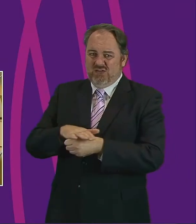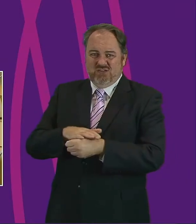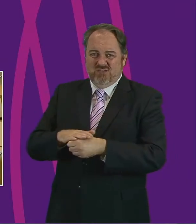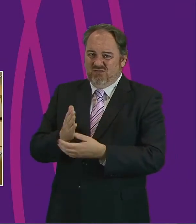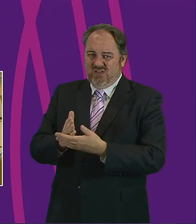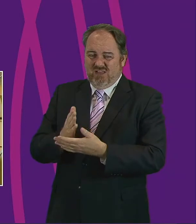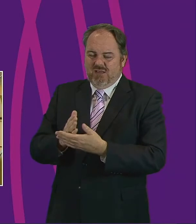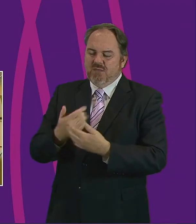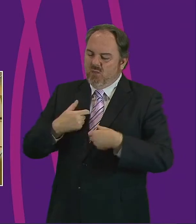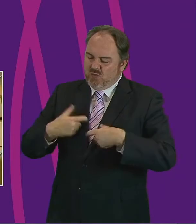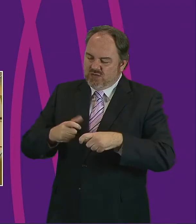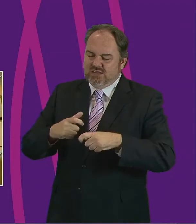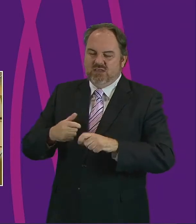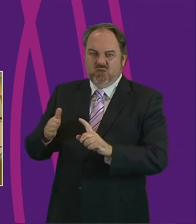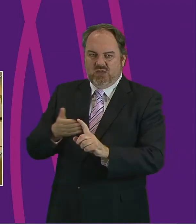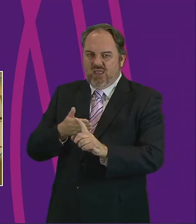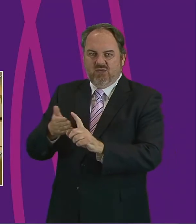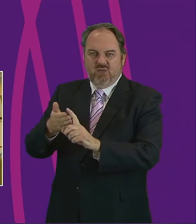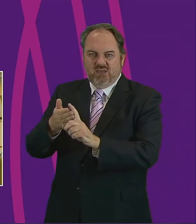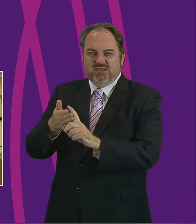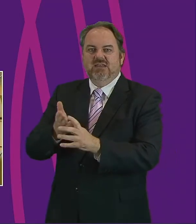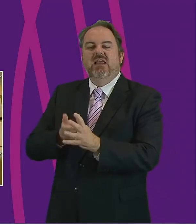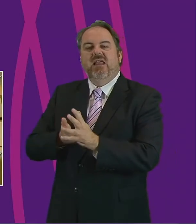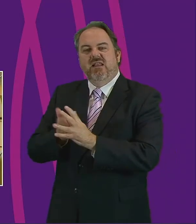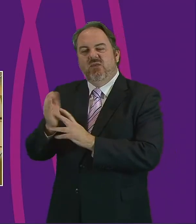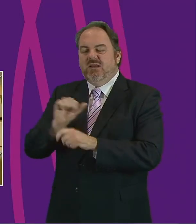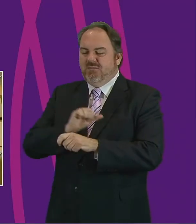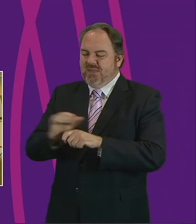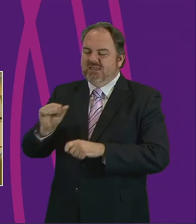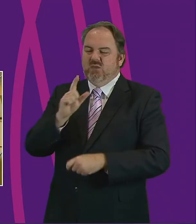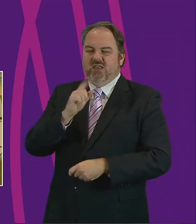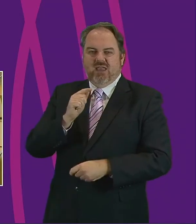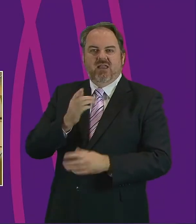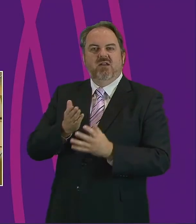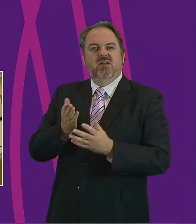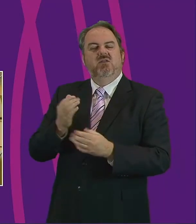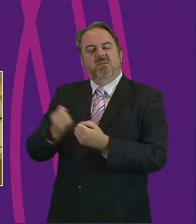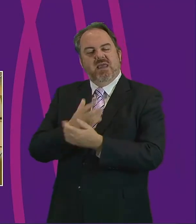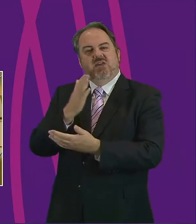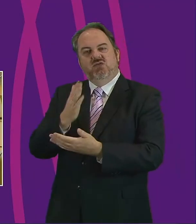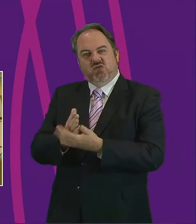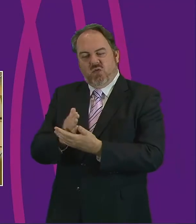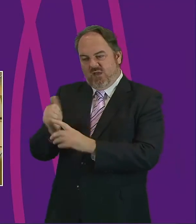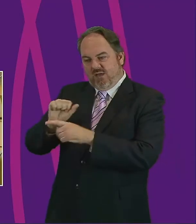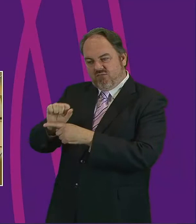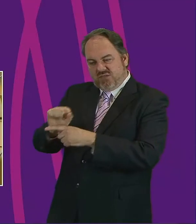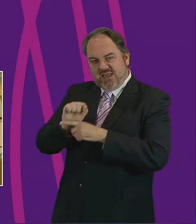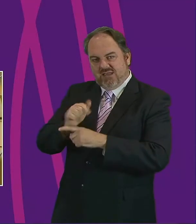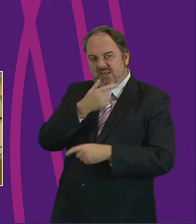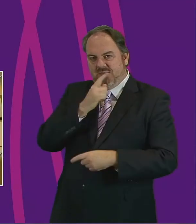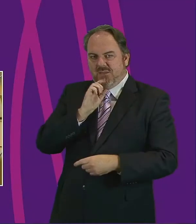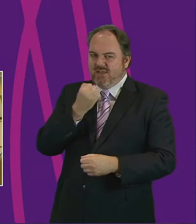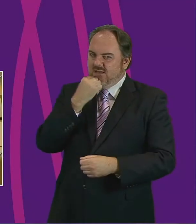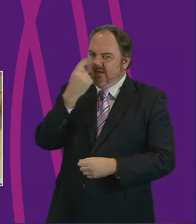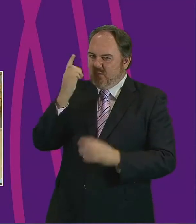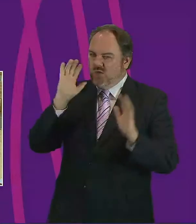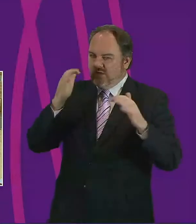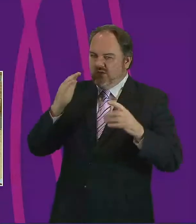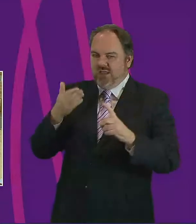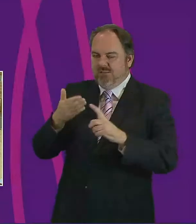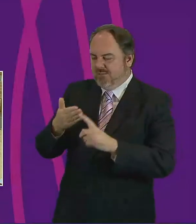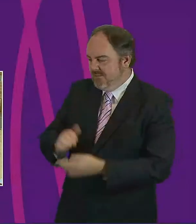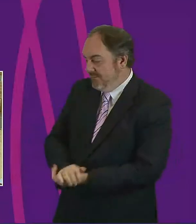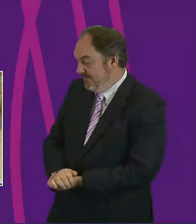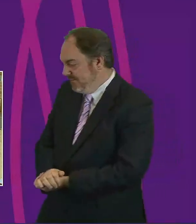but we will continue to navigate the country through them as best we can with the interests of everybody very much at our heart.